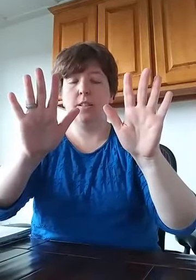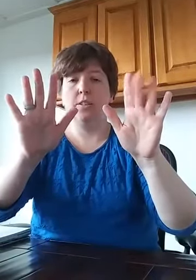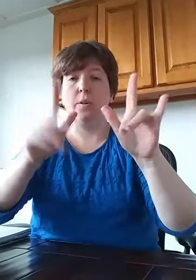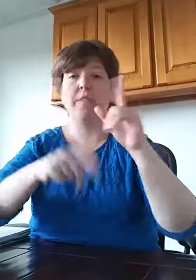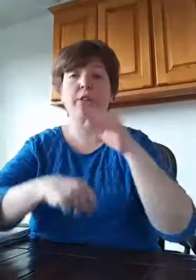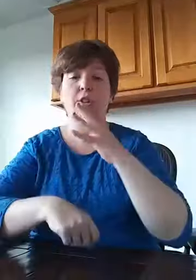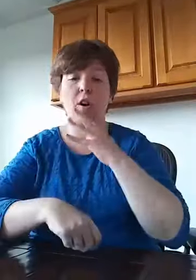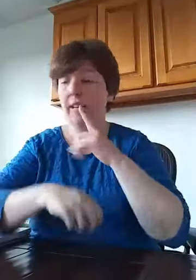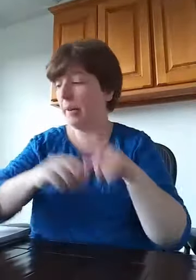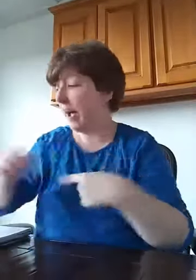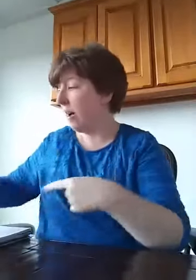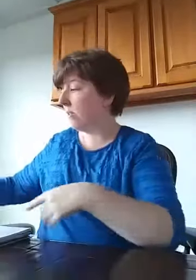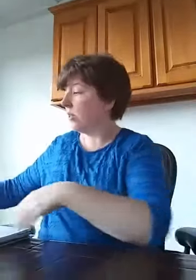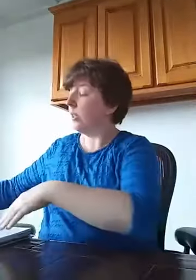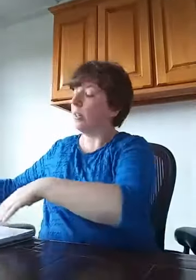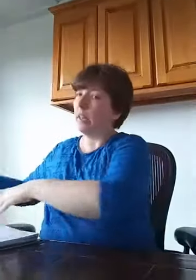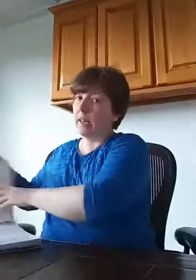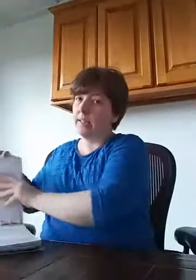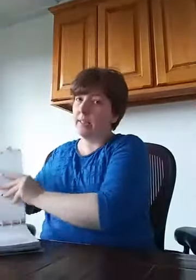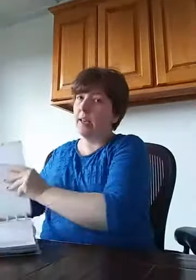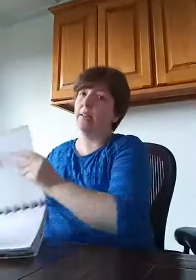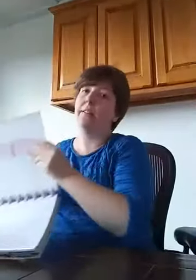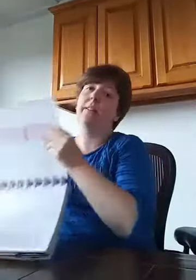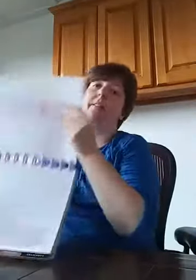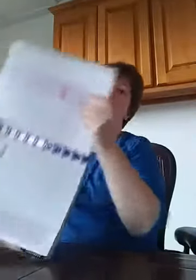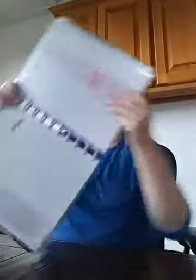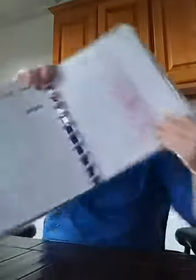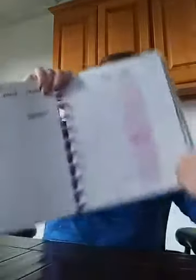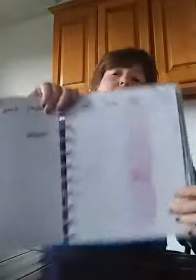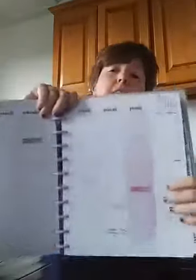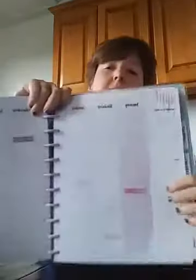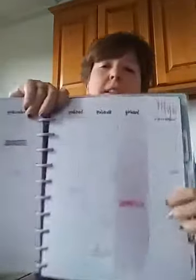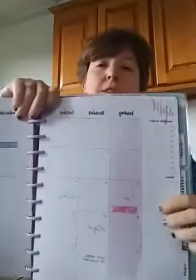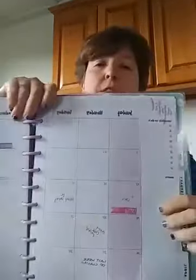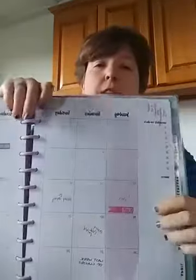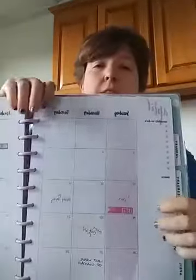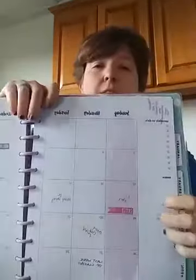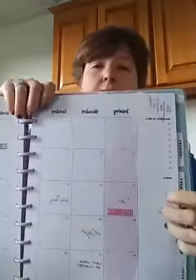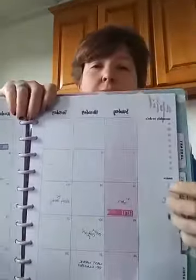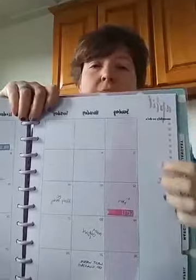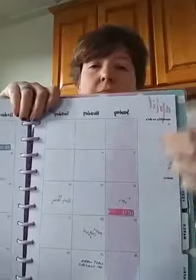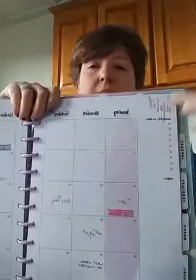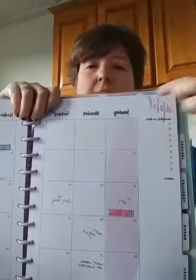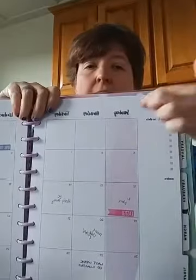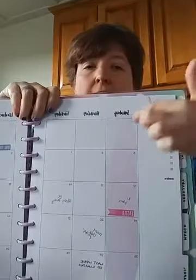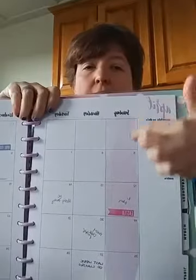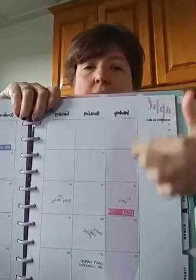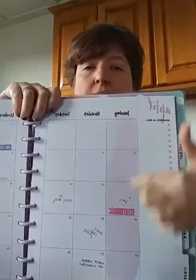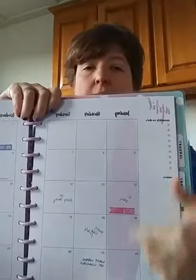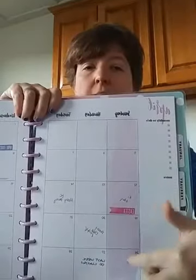So if you're talking about, like I said, it's easier to see on the calendar. If, say, every